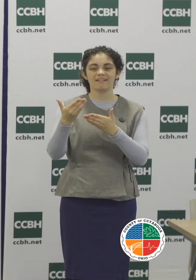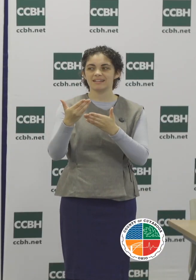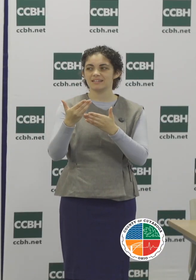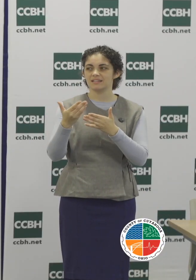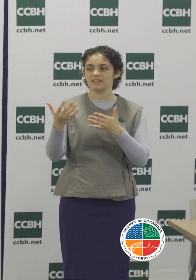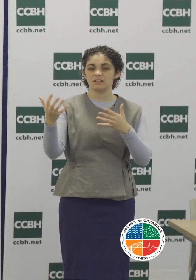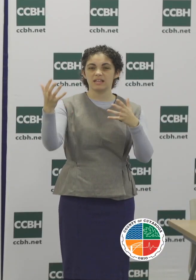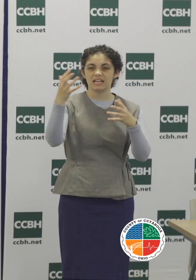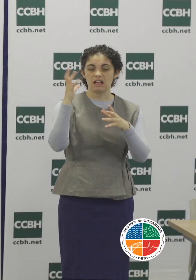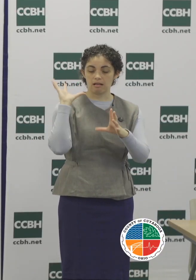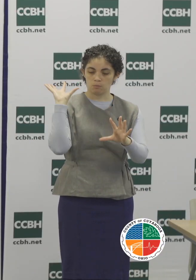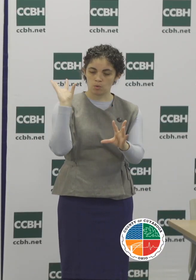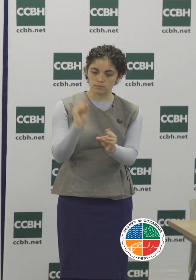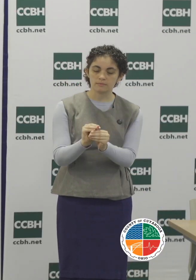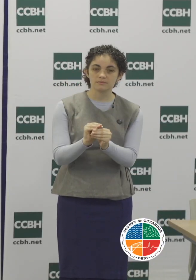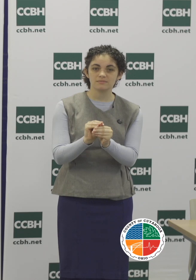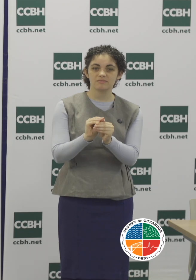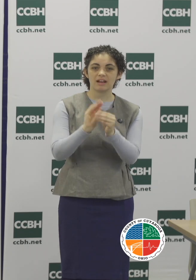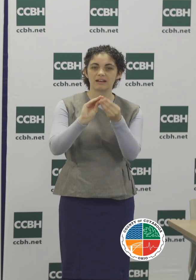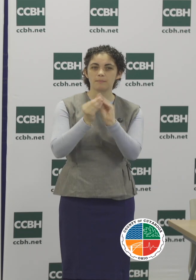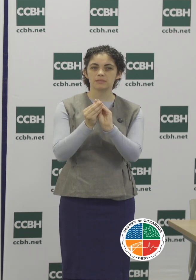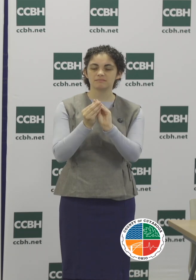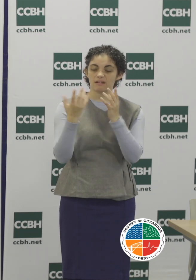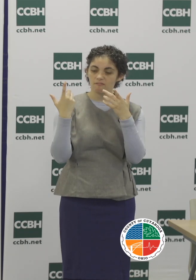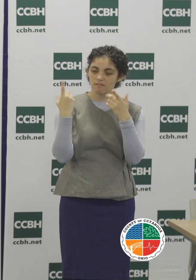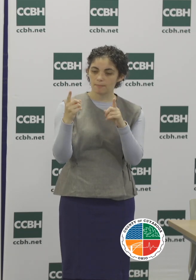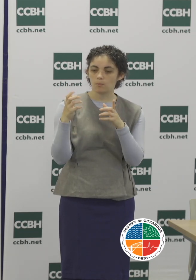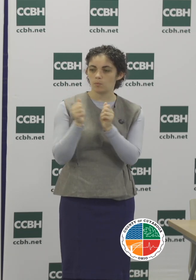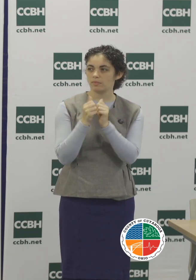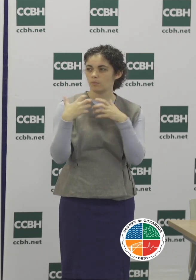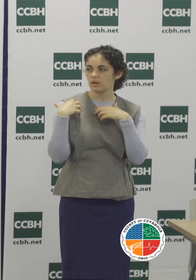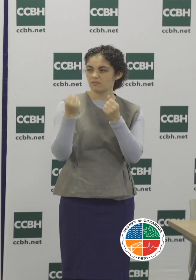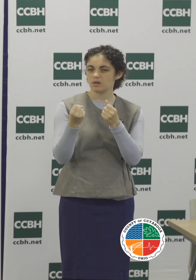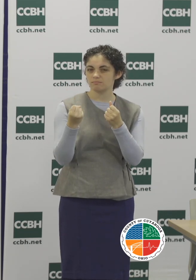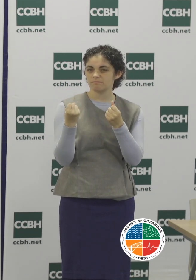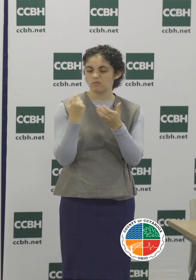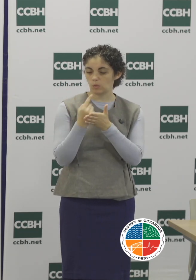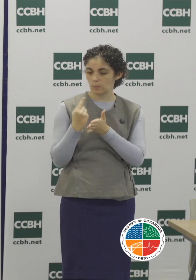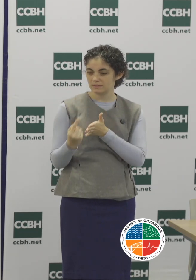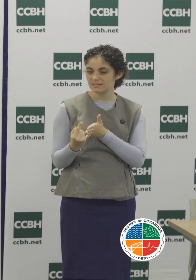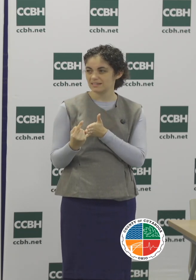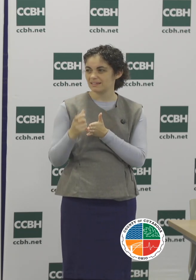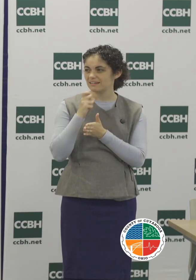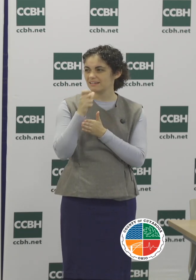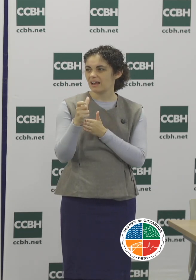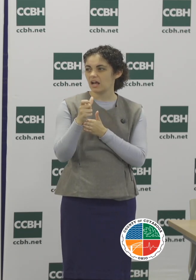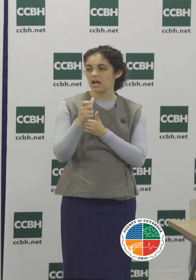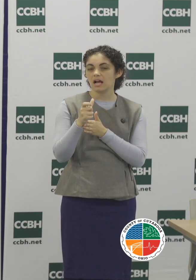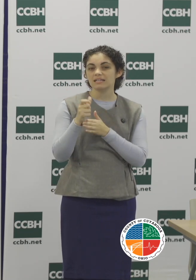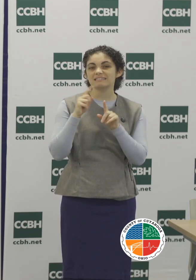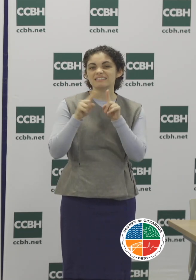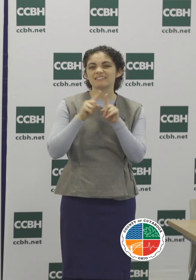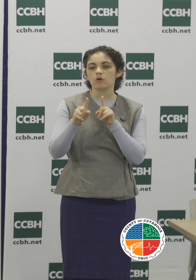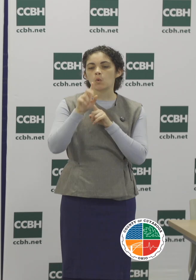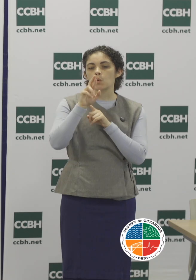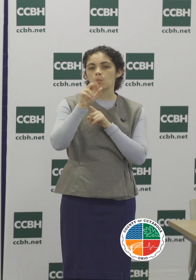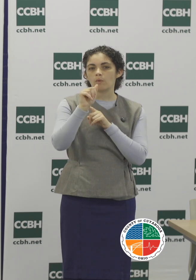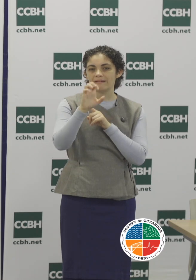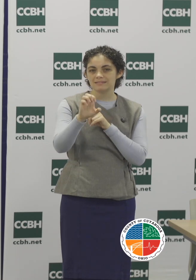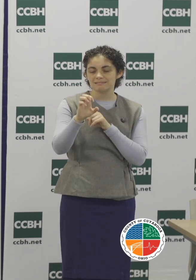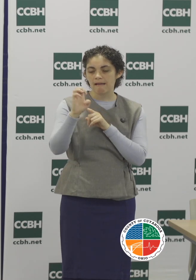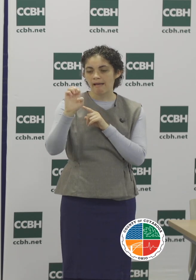or cumulative numbers of those recovered for a few weeks, but we hadn't given you racial and ethnic breakdowns yet because